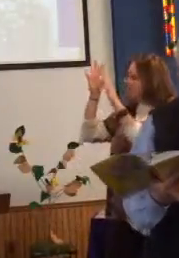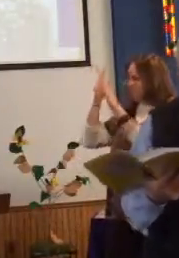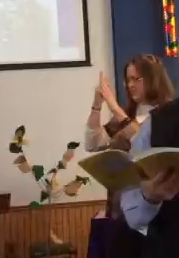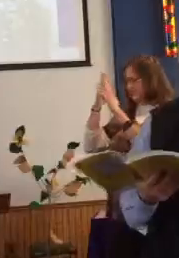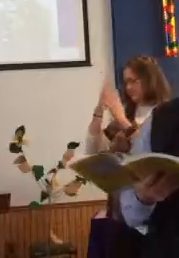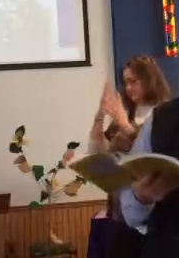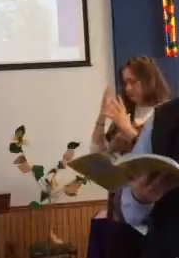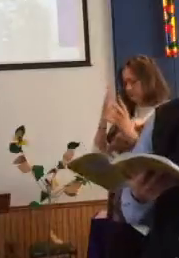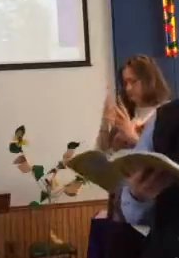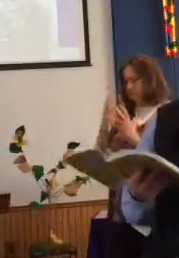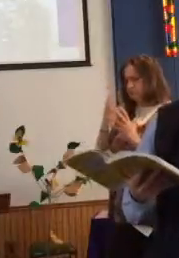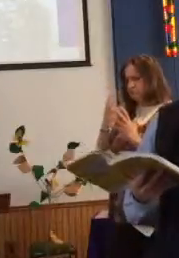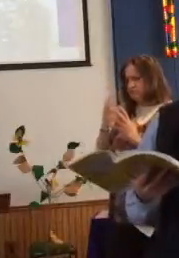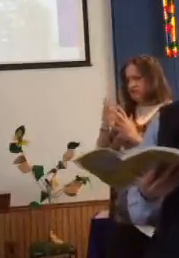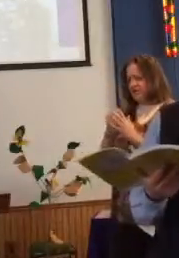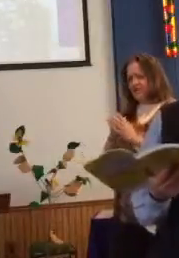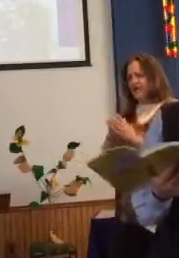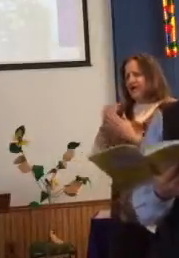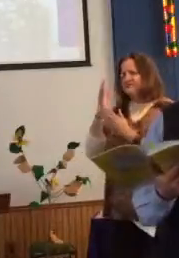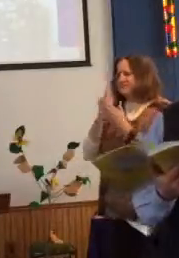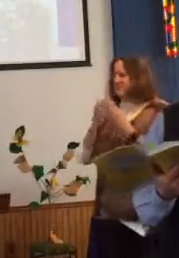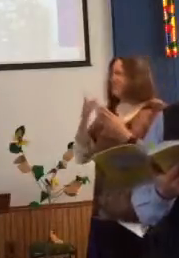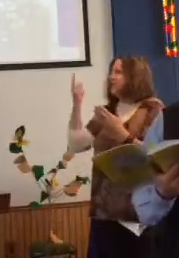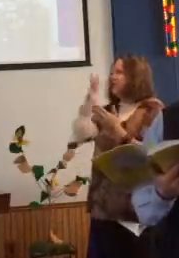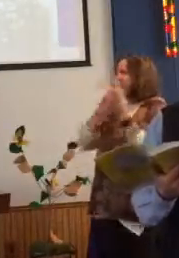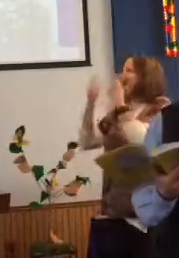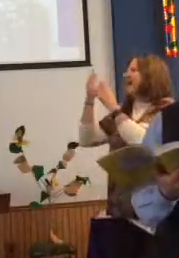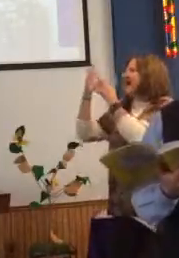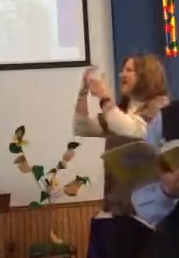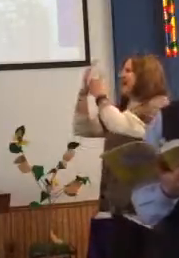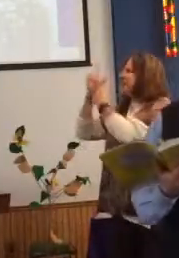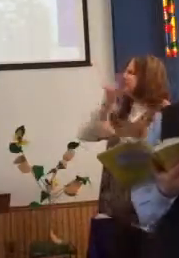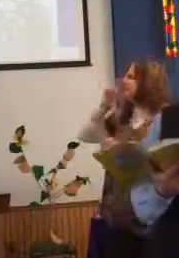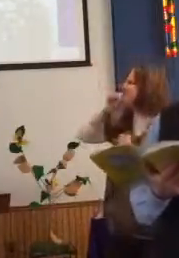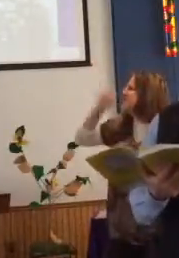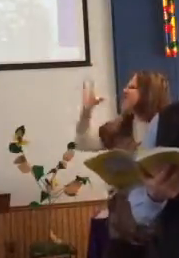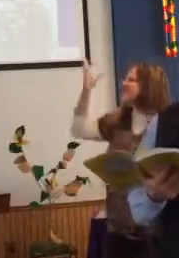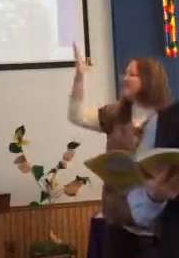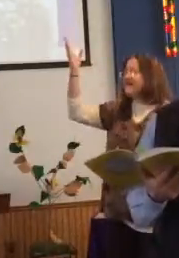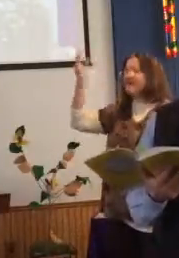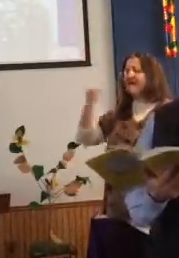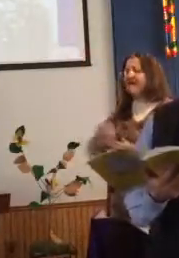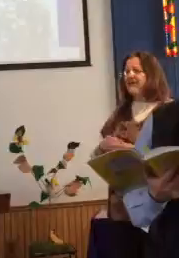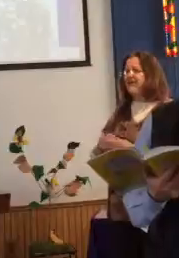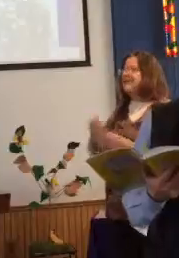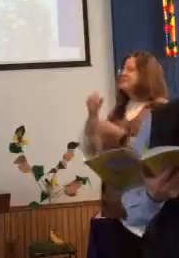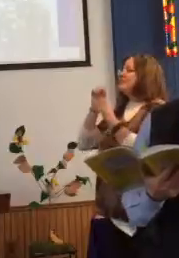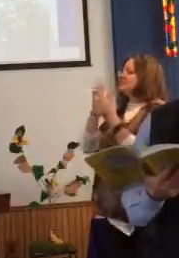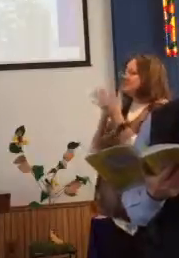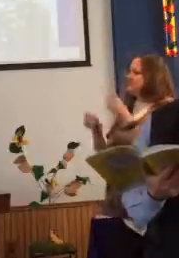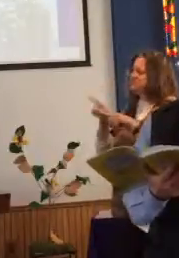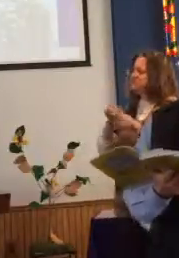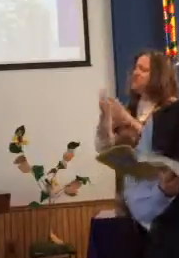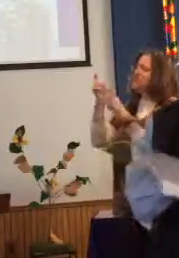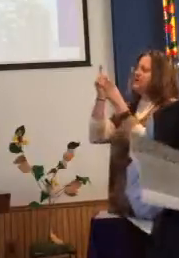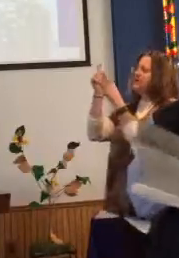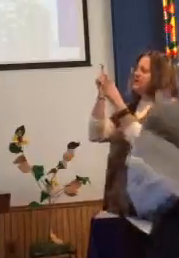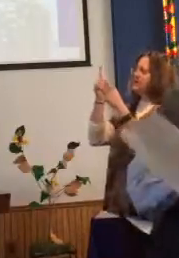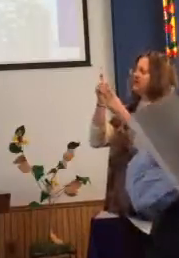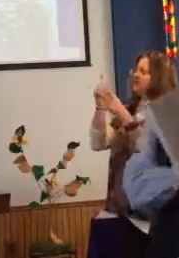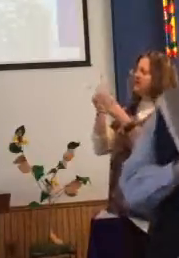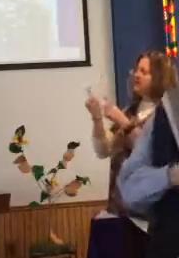down was so immensely long. The vision of the butterfly faded.